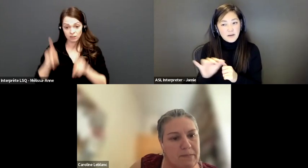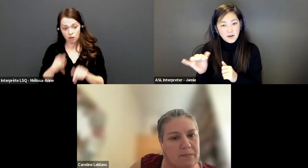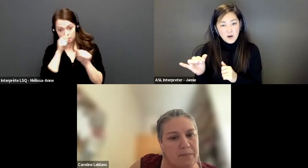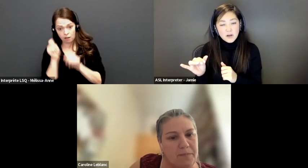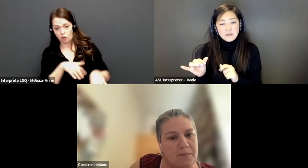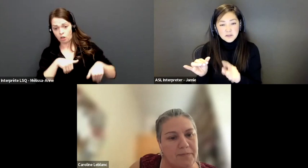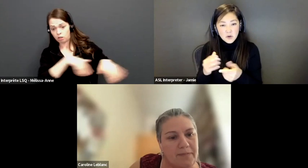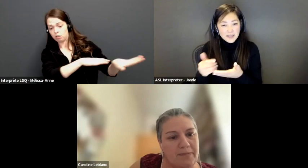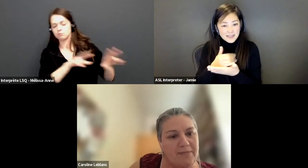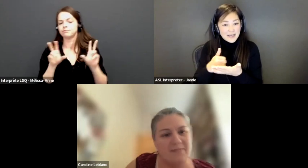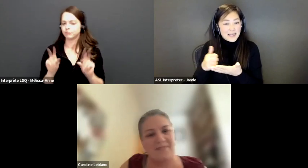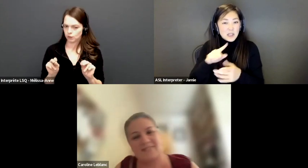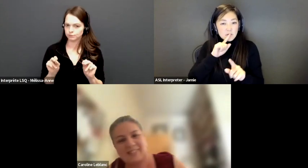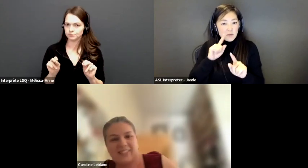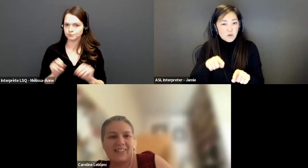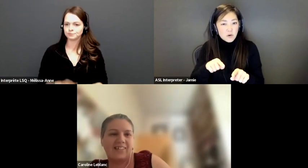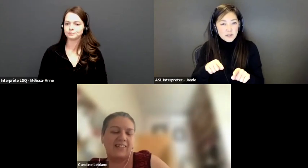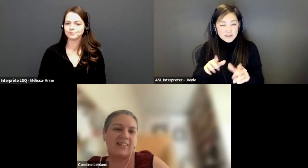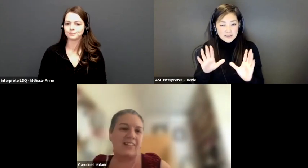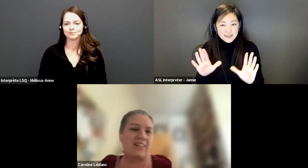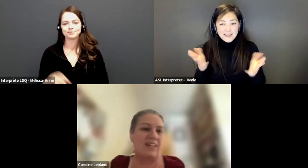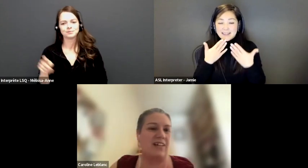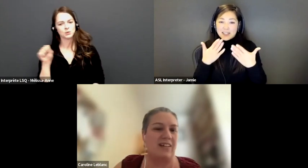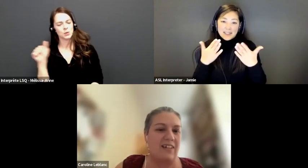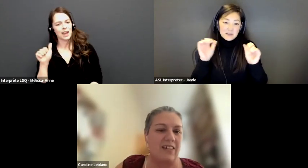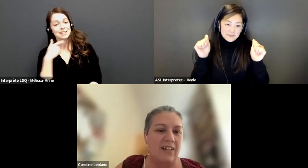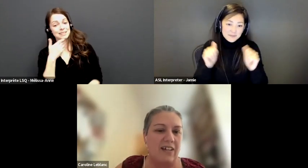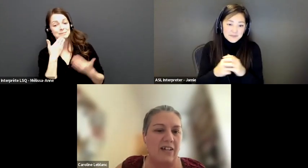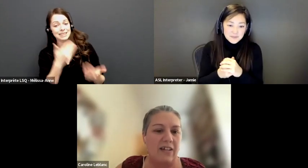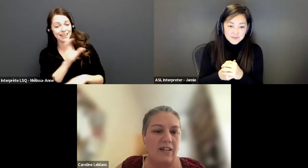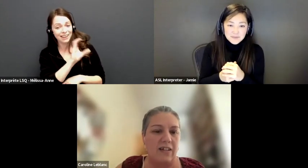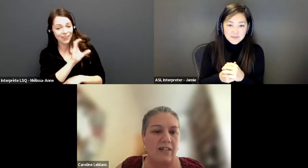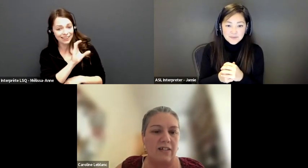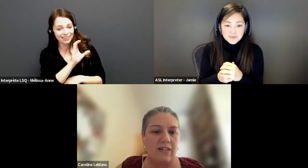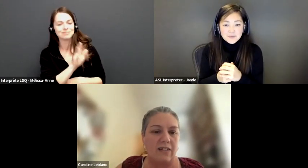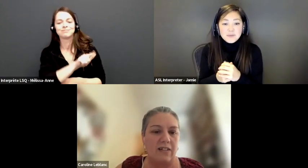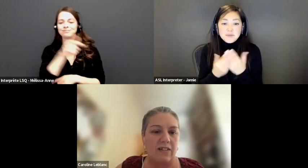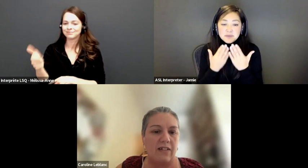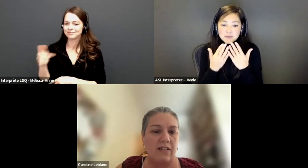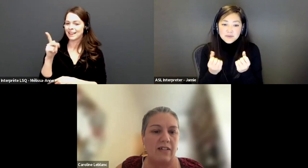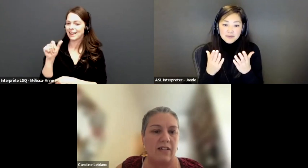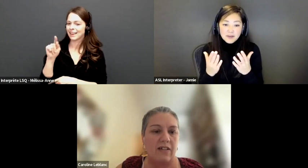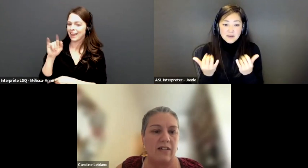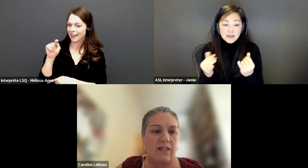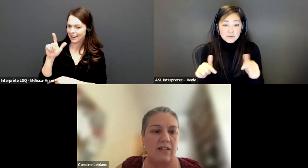Merci, Caroline. C'est parfait. Caitlin Schwan, it's your turn.